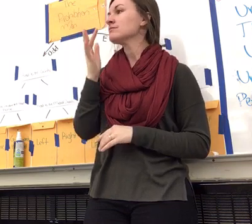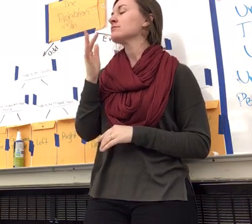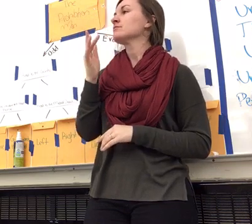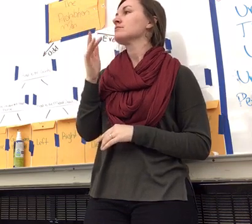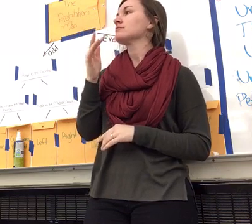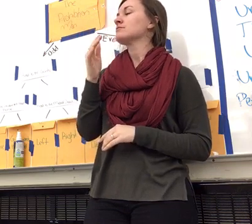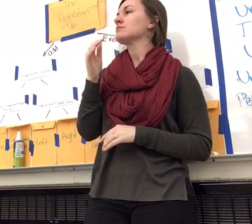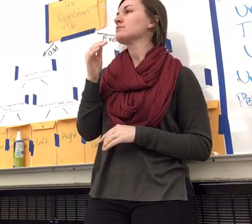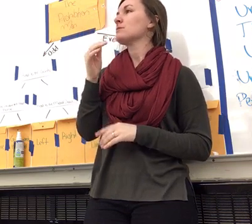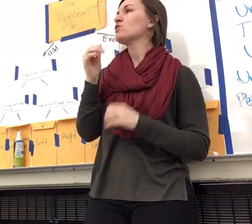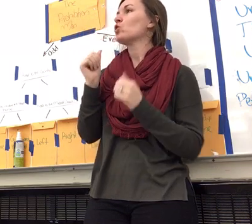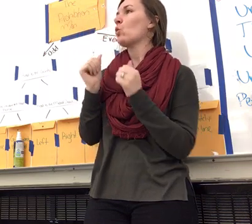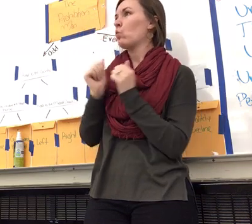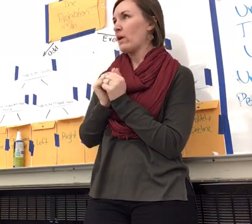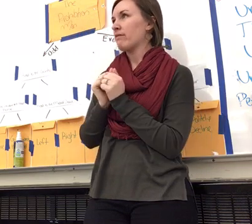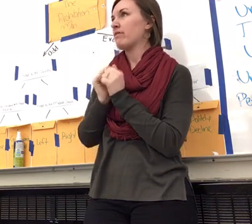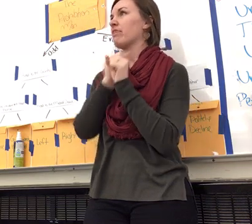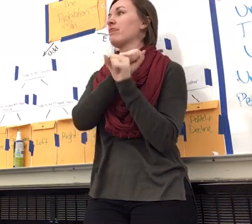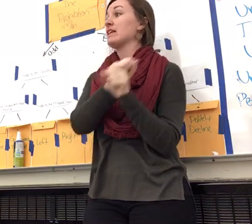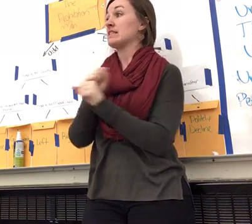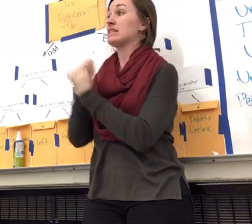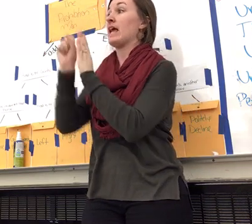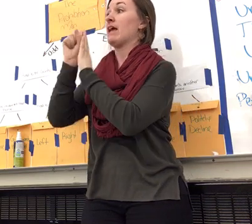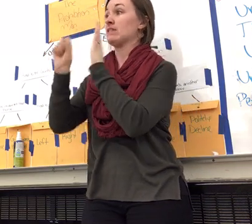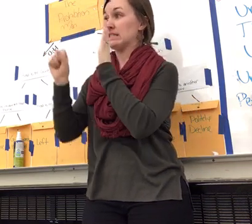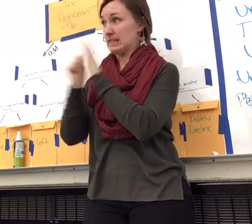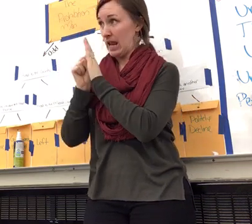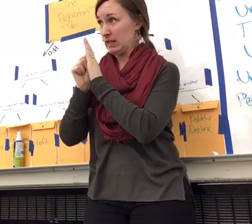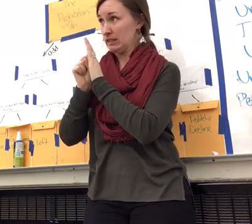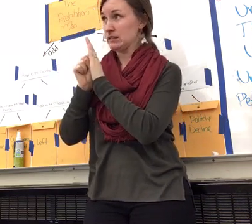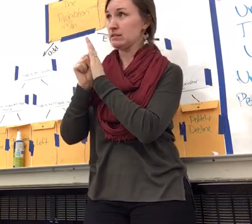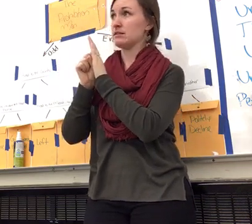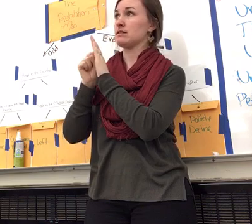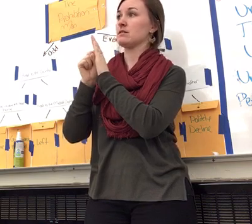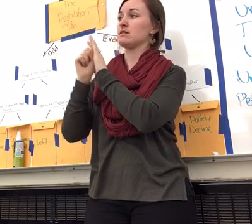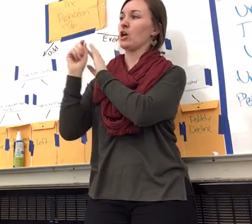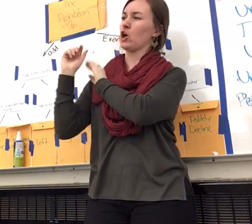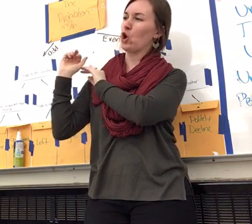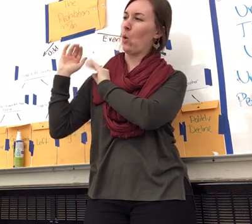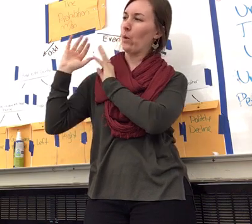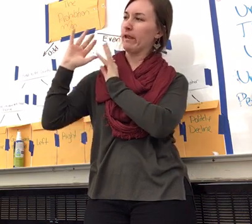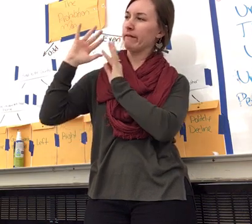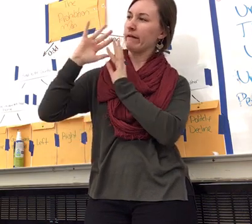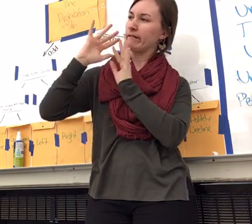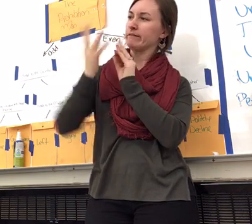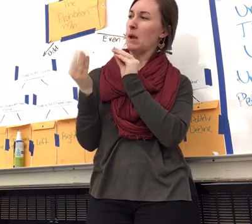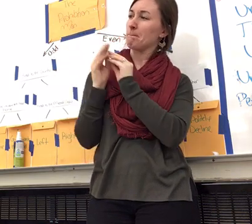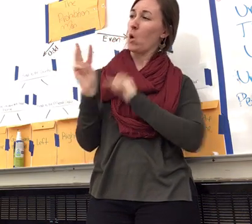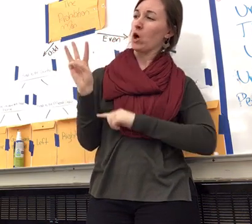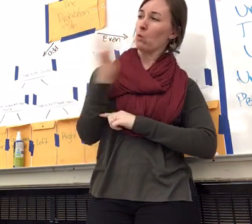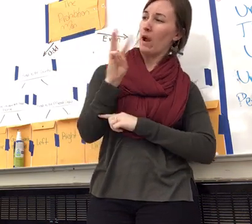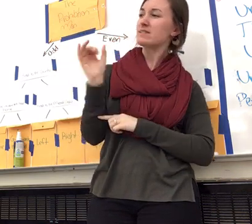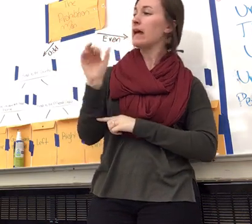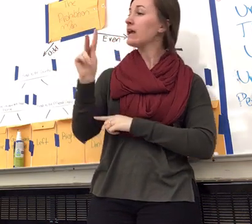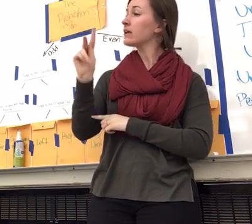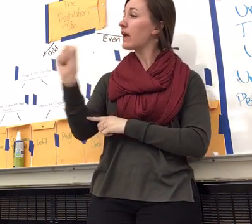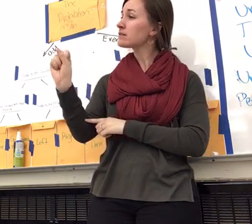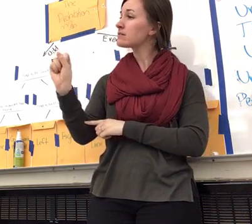so with the slave states coming in over into the West, including like Kansas and Nebraska, not Missouri, that's